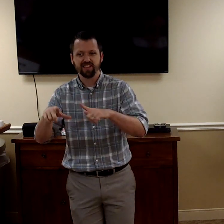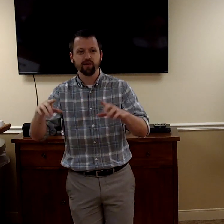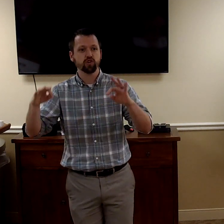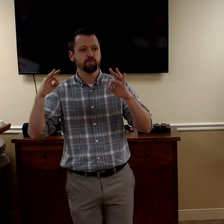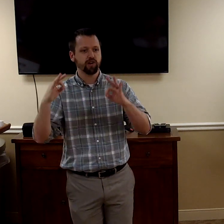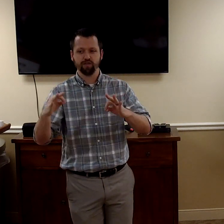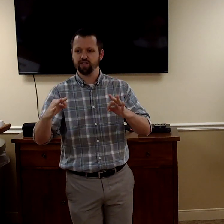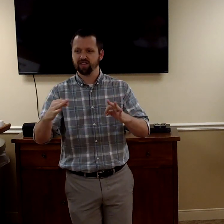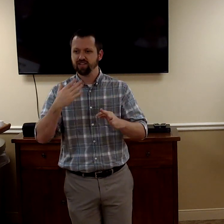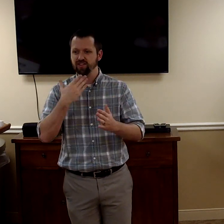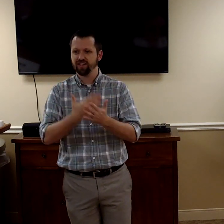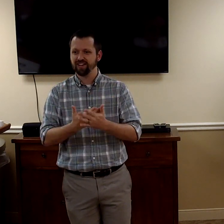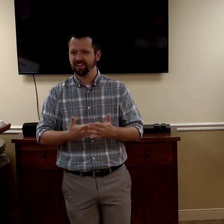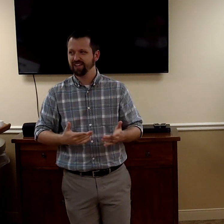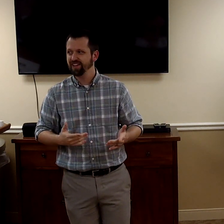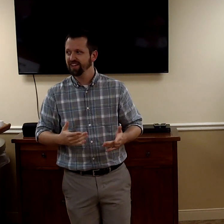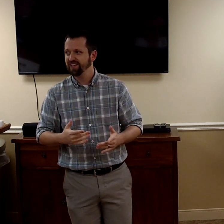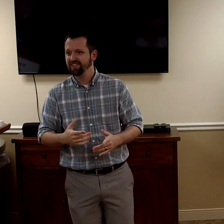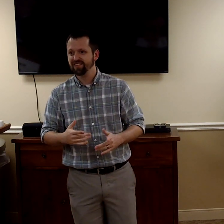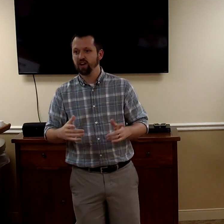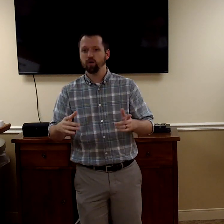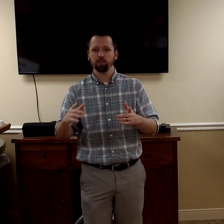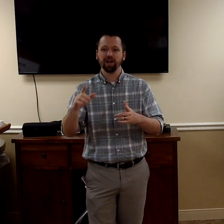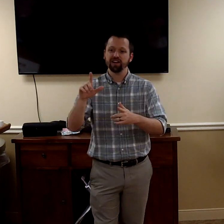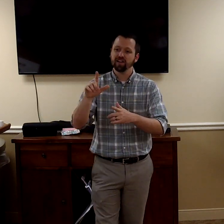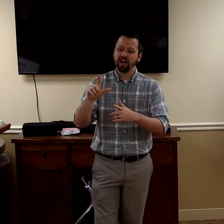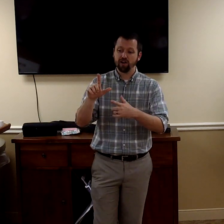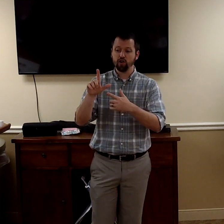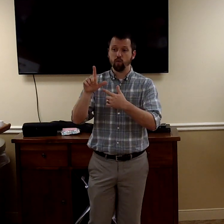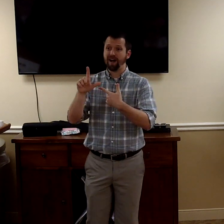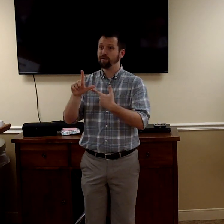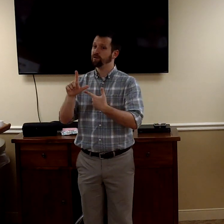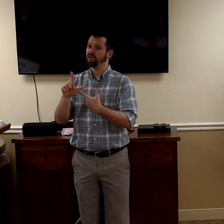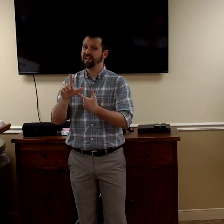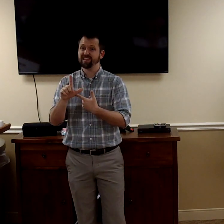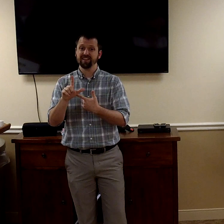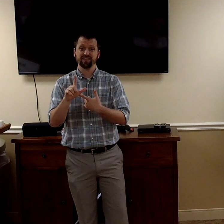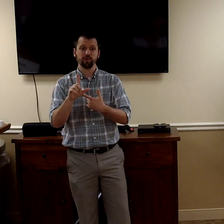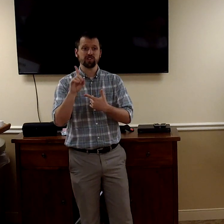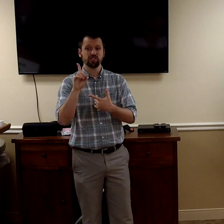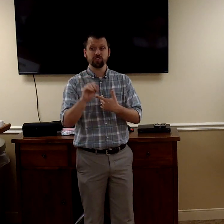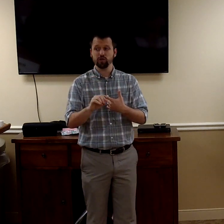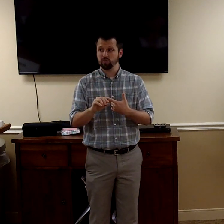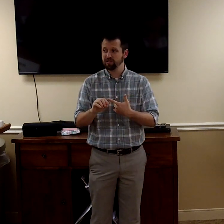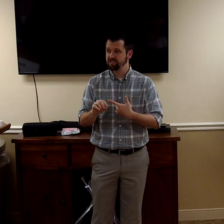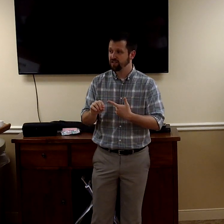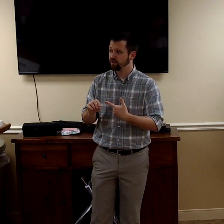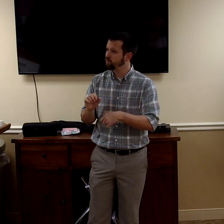Language? Perfect. Good. So, but I don't know why we do it like this. We just do. So, does it work?